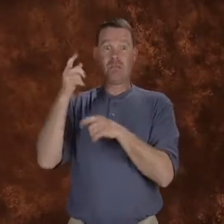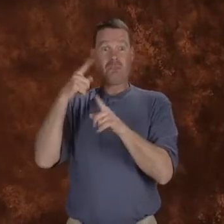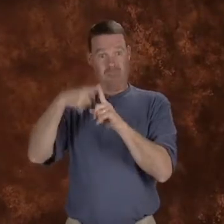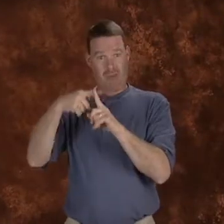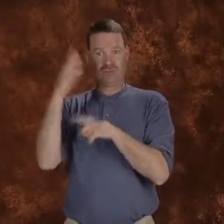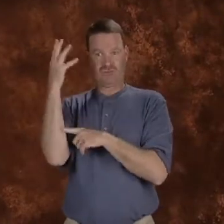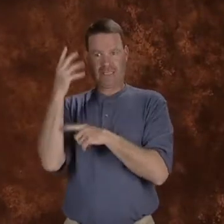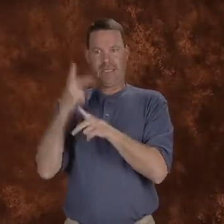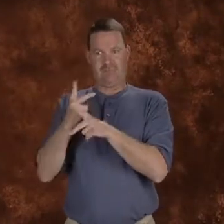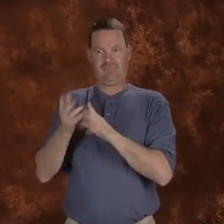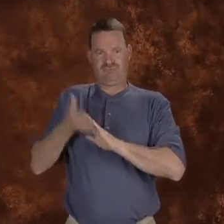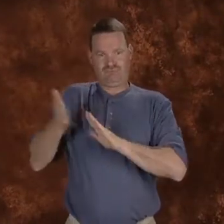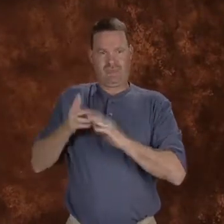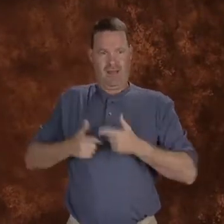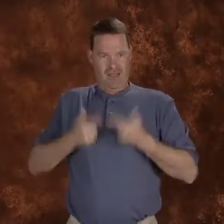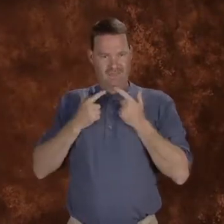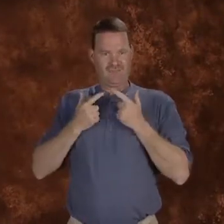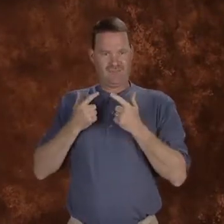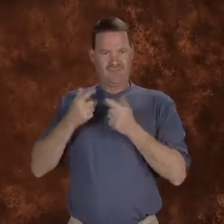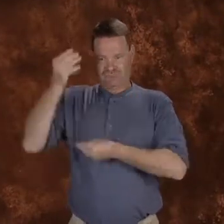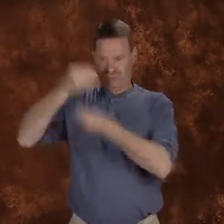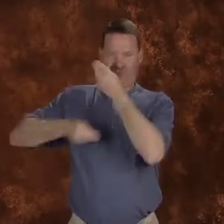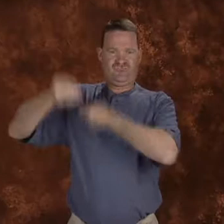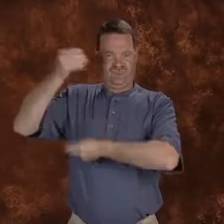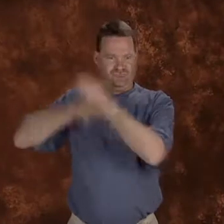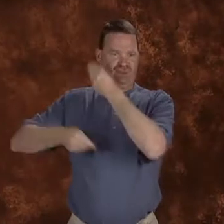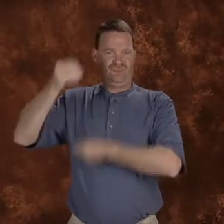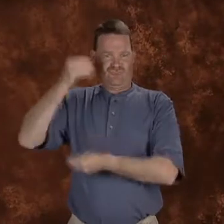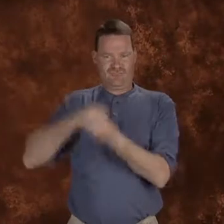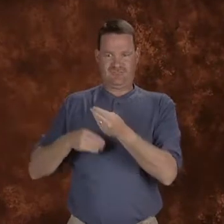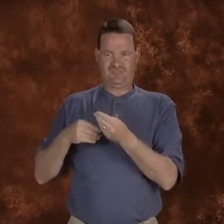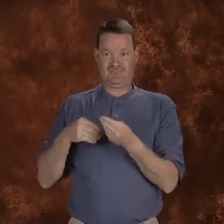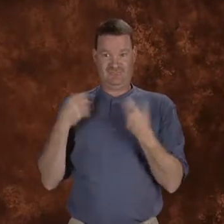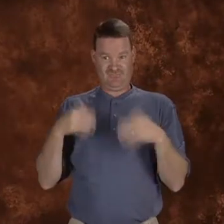which is really carbohydrates, which is sugar.